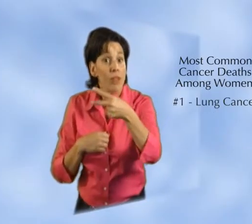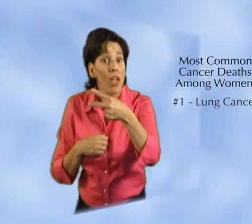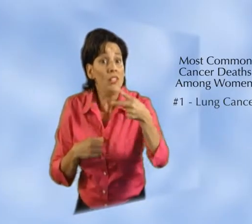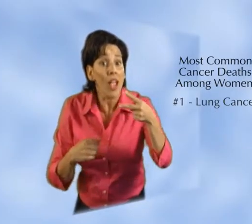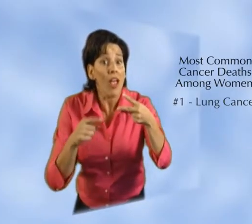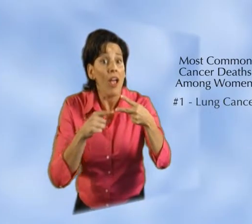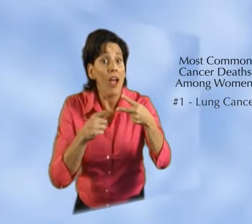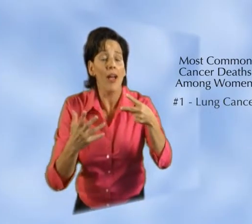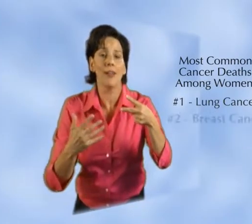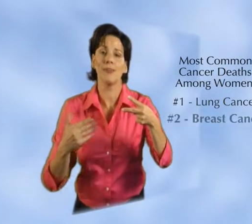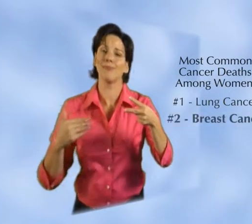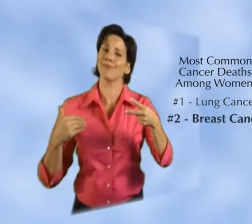year.